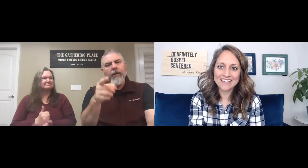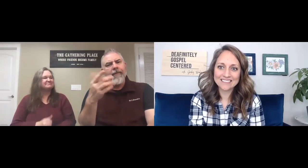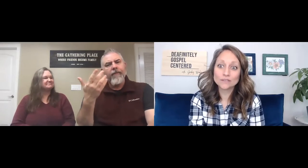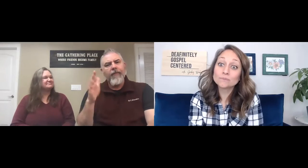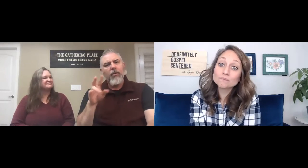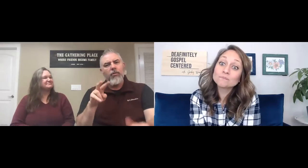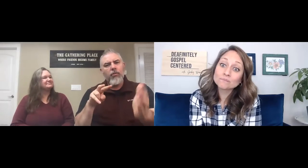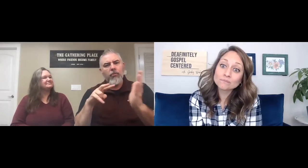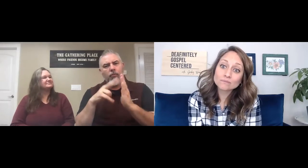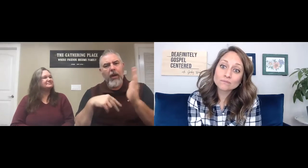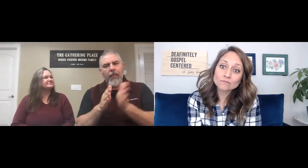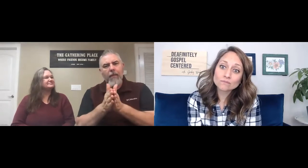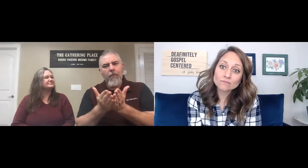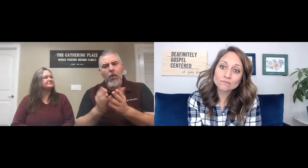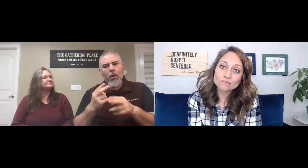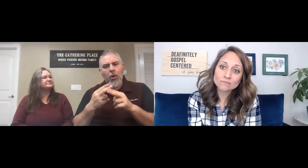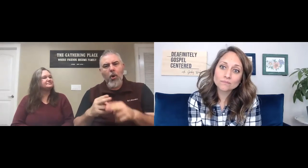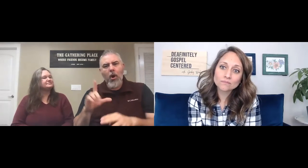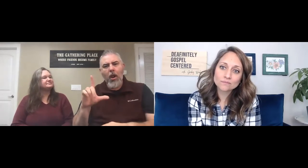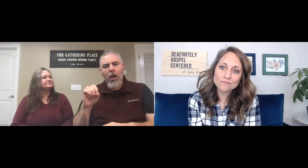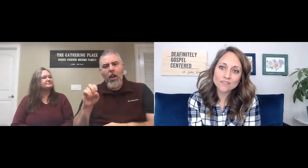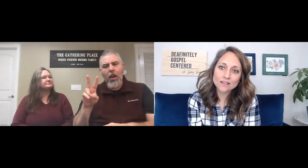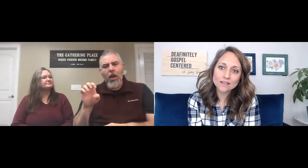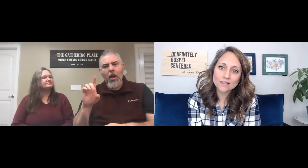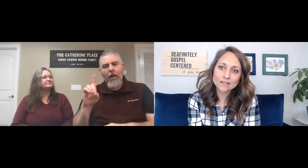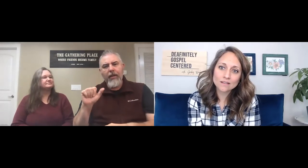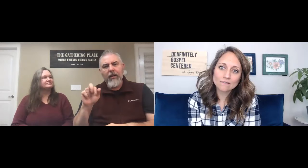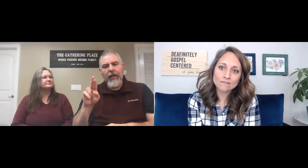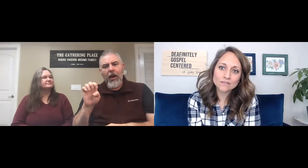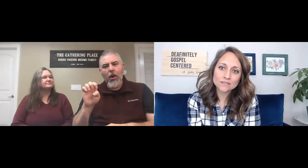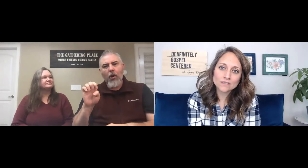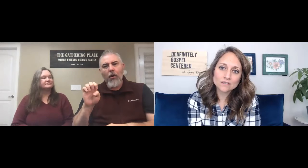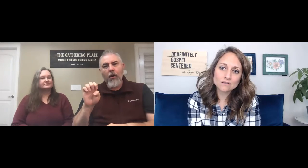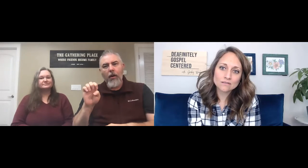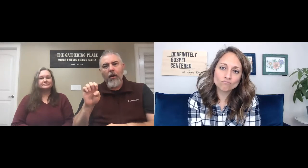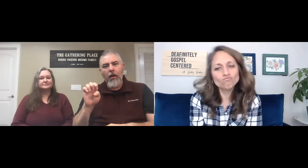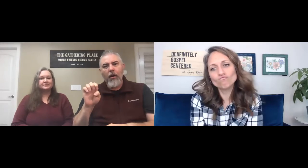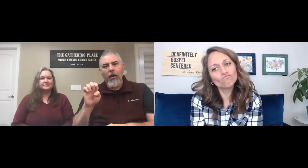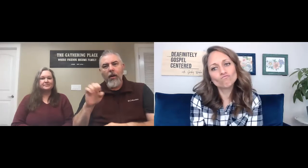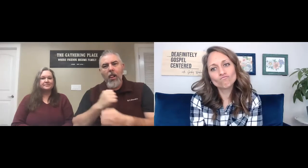family. Amen. You finished read the book Love Dare? No.